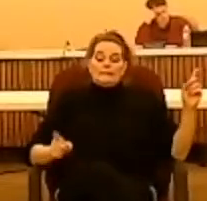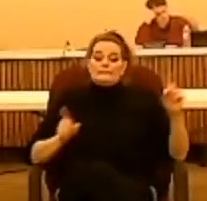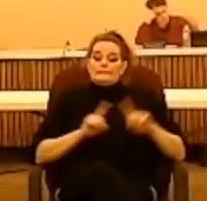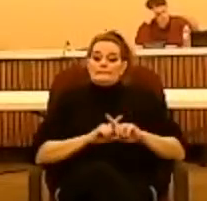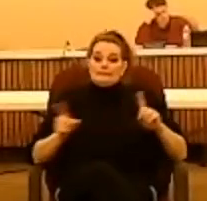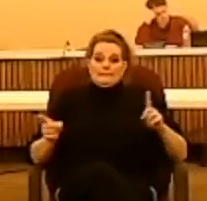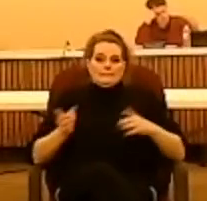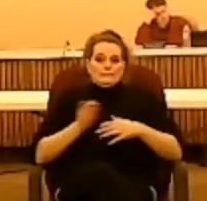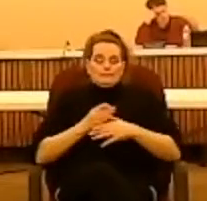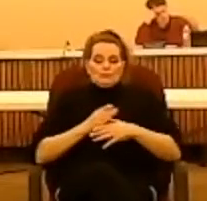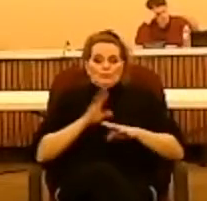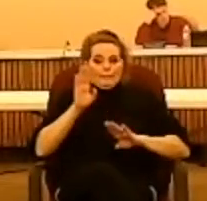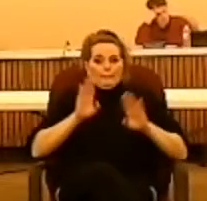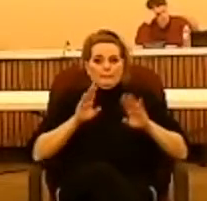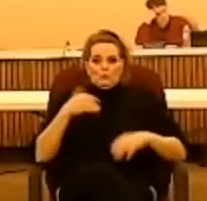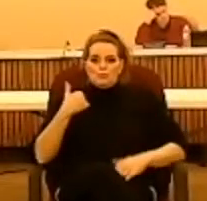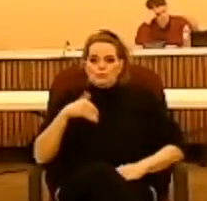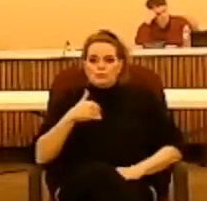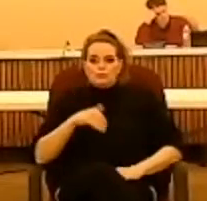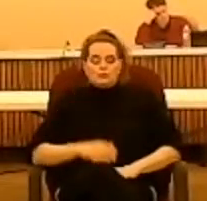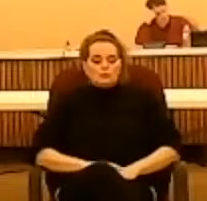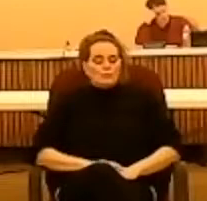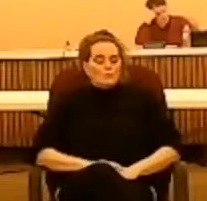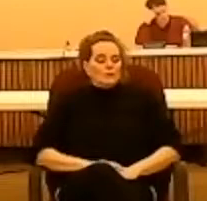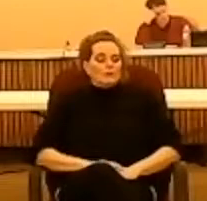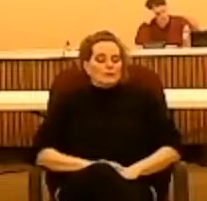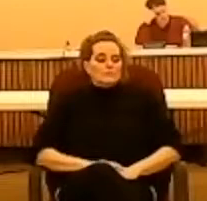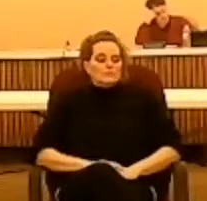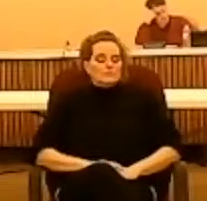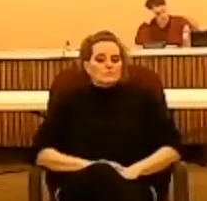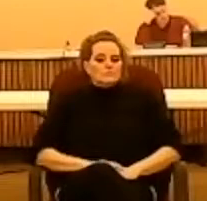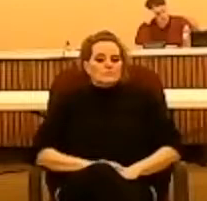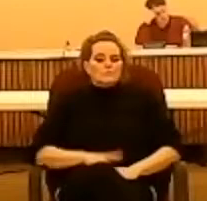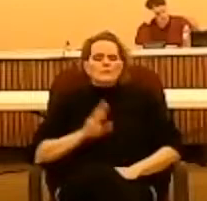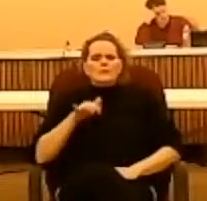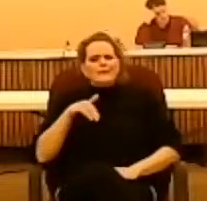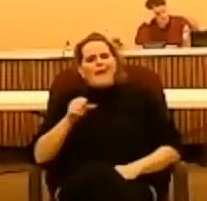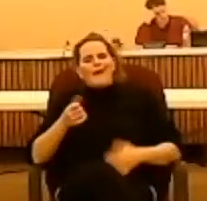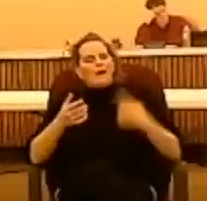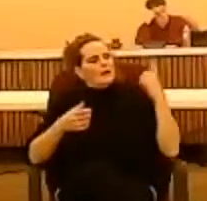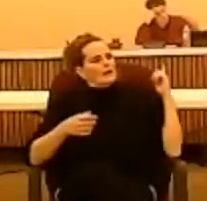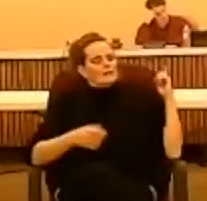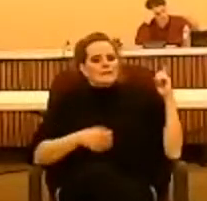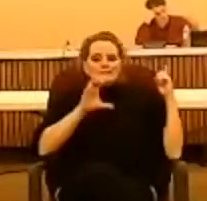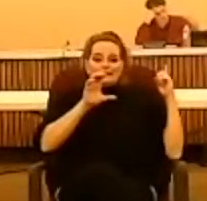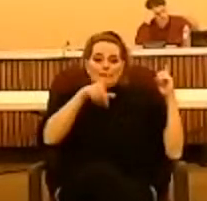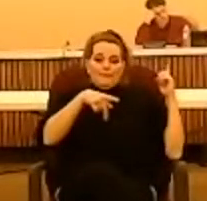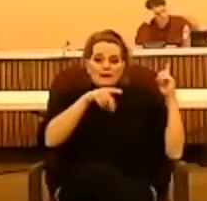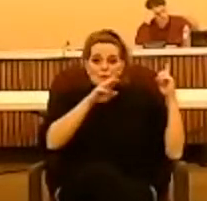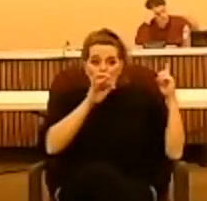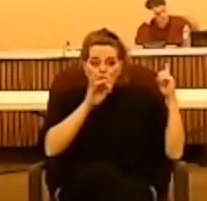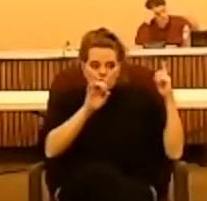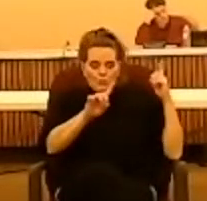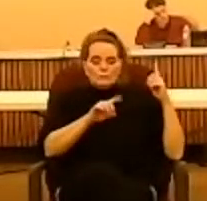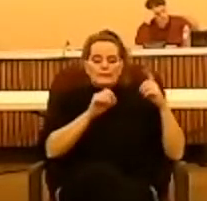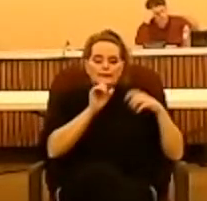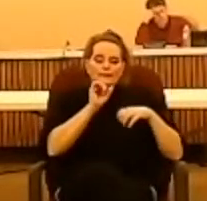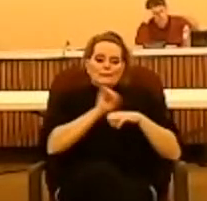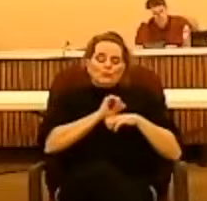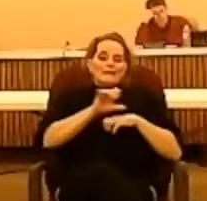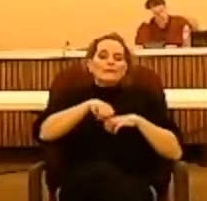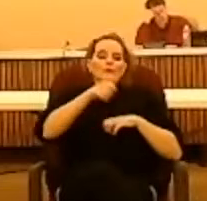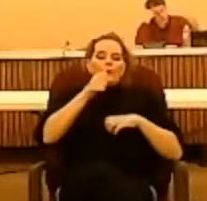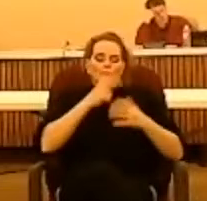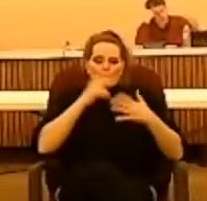bids, so glad to see that. Yeah, so CP Ward is doing another project very